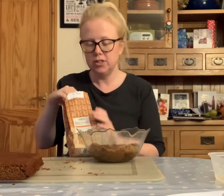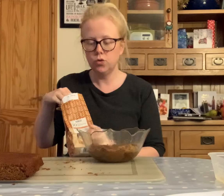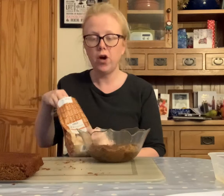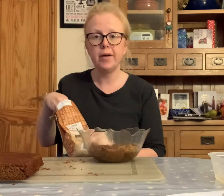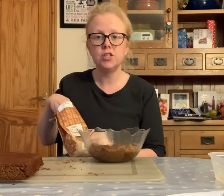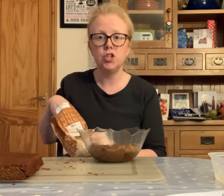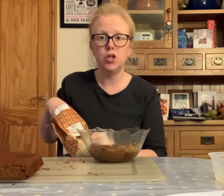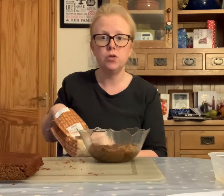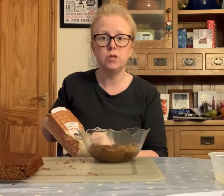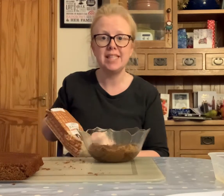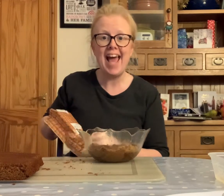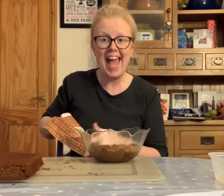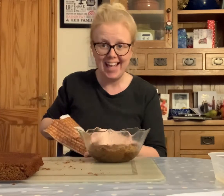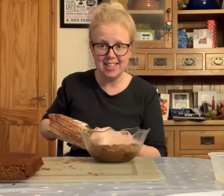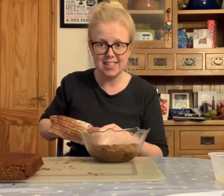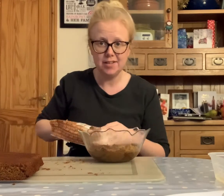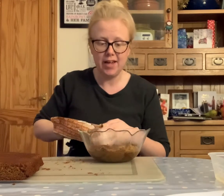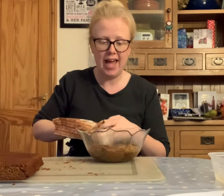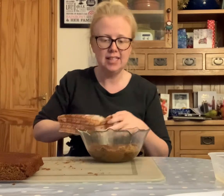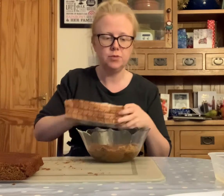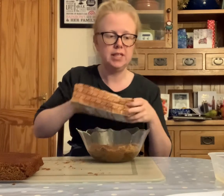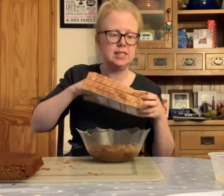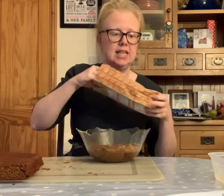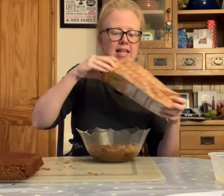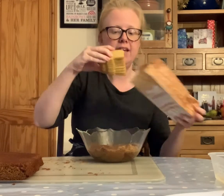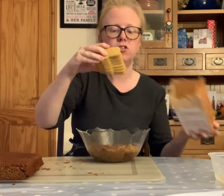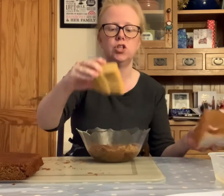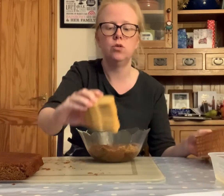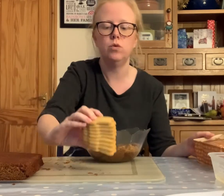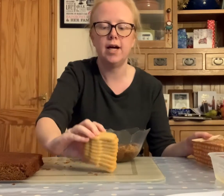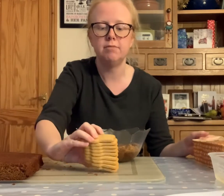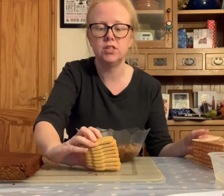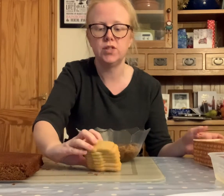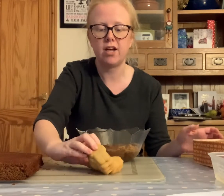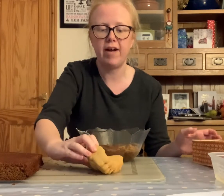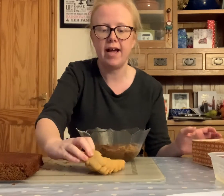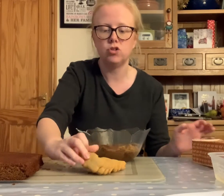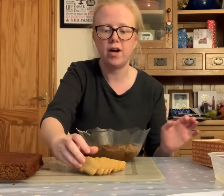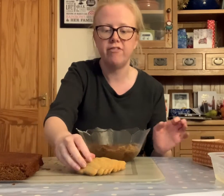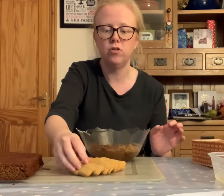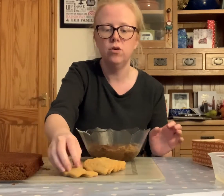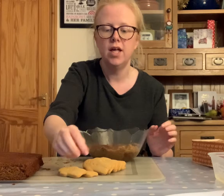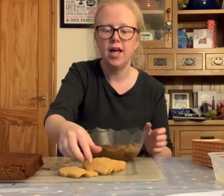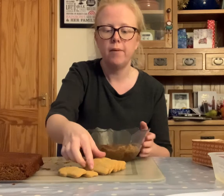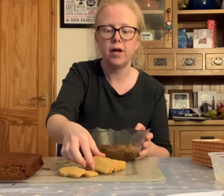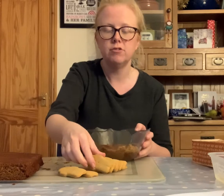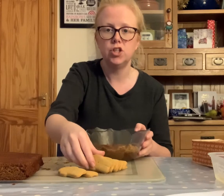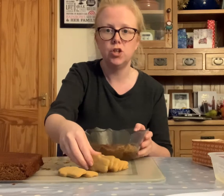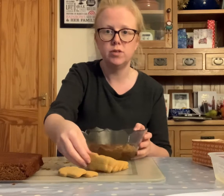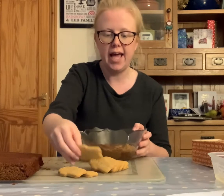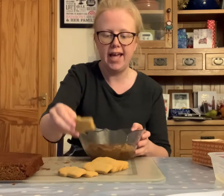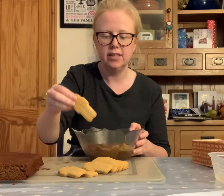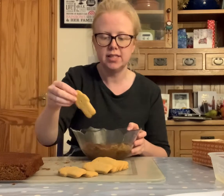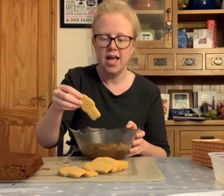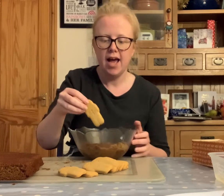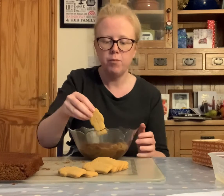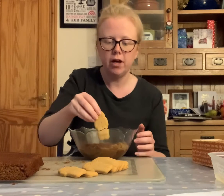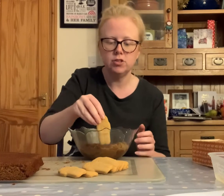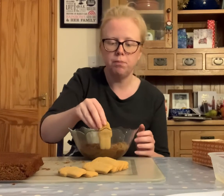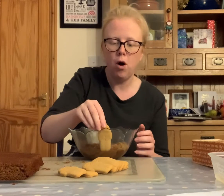going to use 8, okay, so we need to leave 2 to decorate our trifle, and we're going to use 8, and we're going to pop